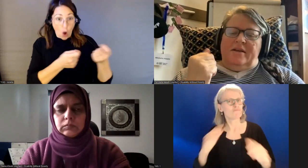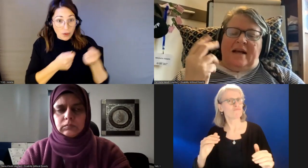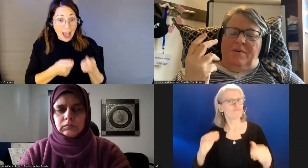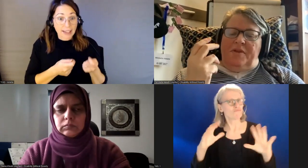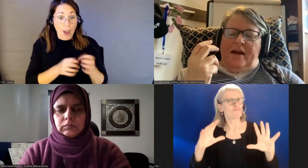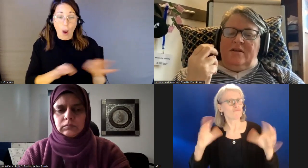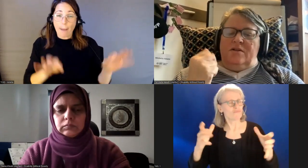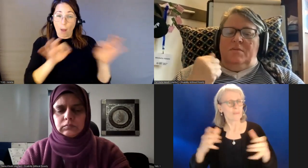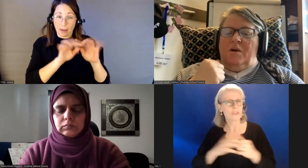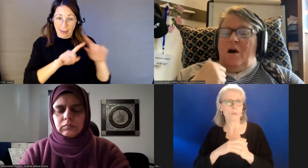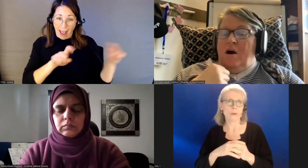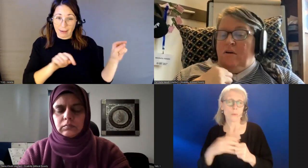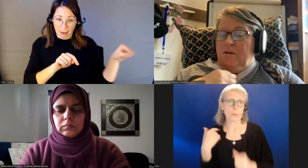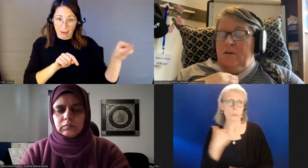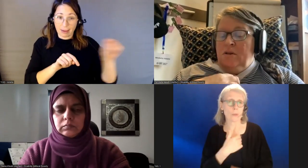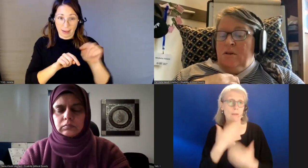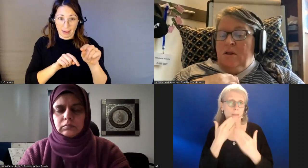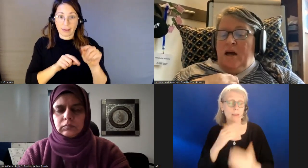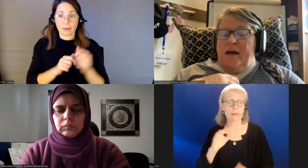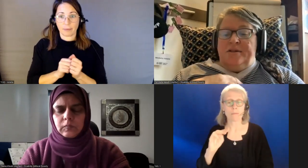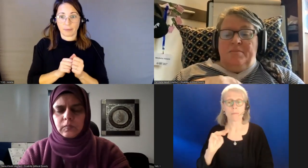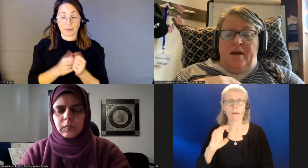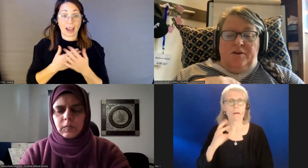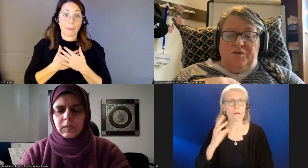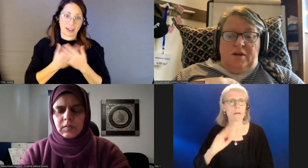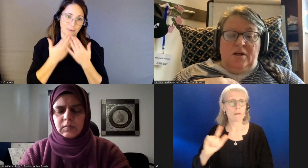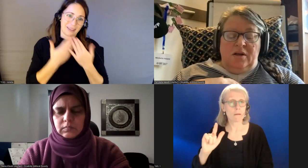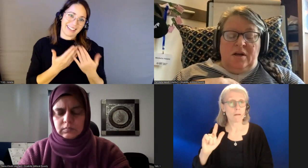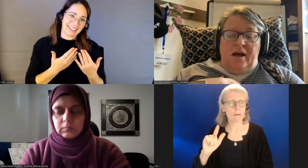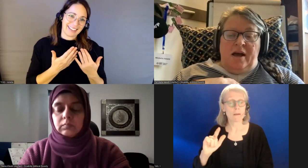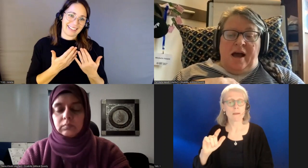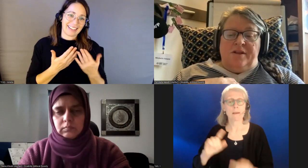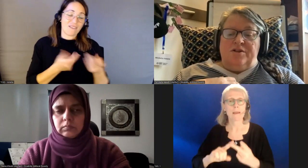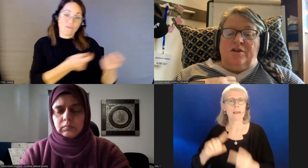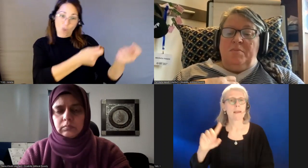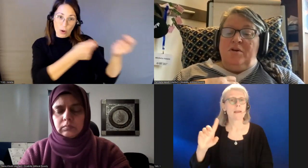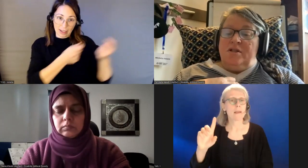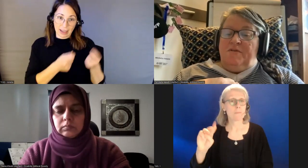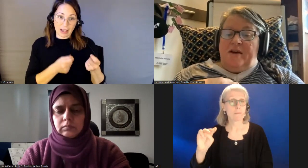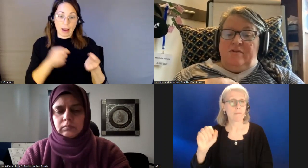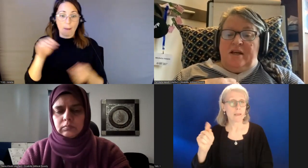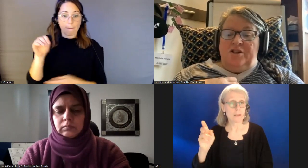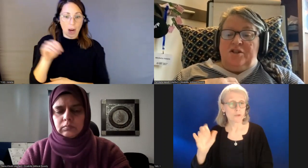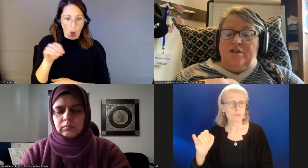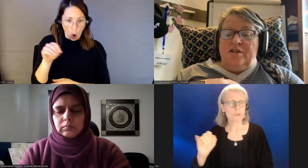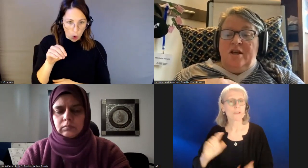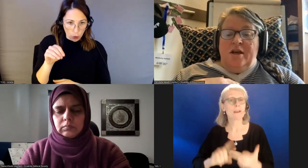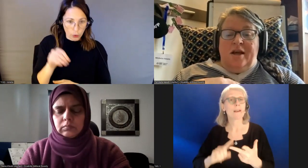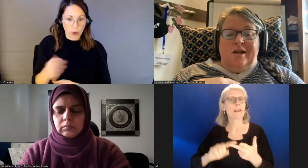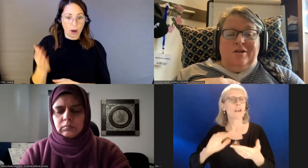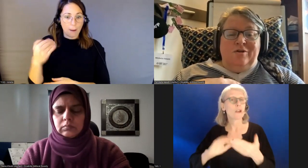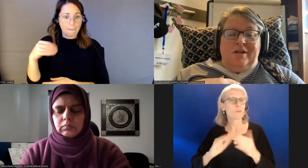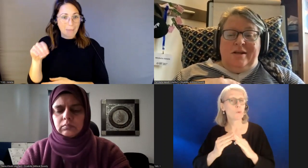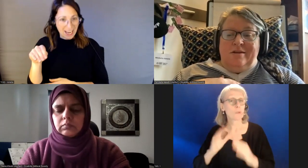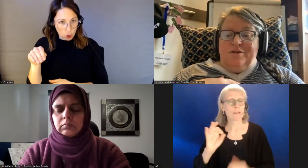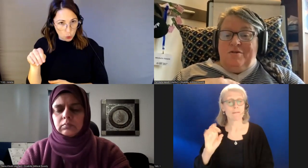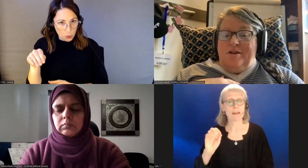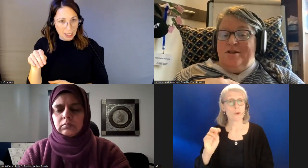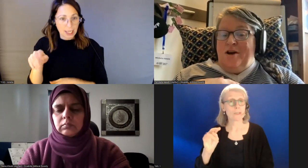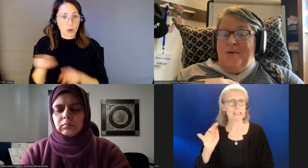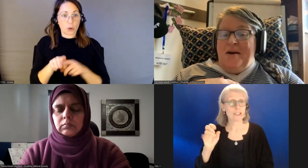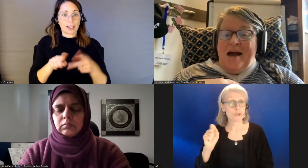our thanks to McConnell and to Maitri and to community foundations,